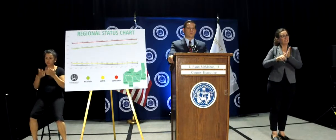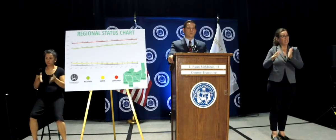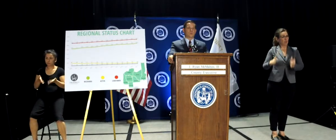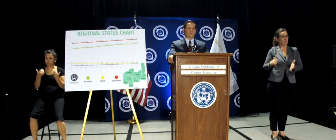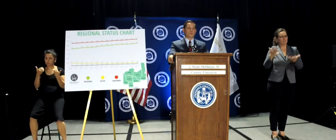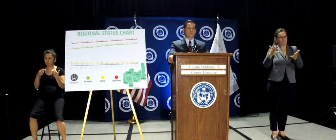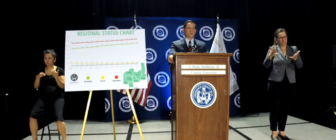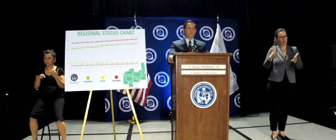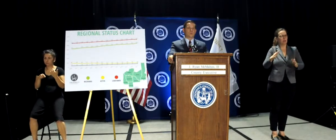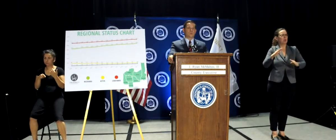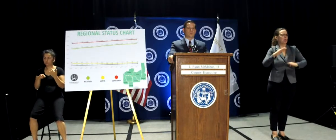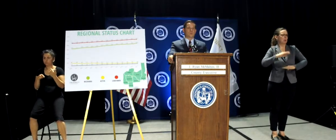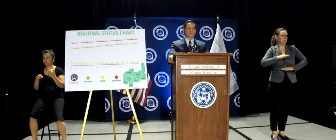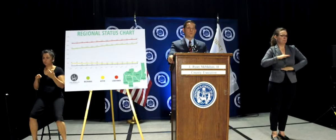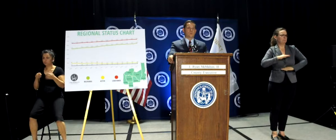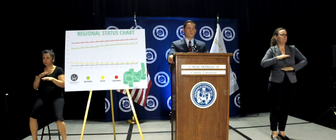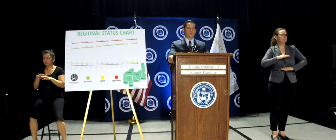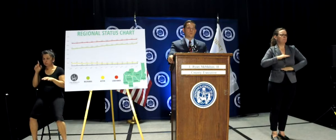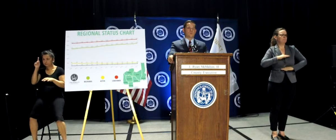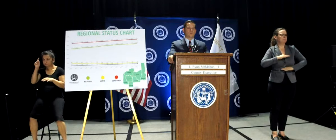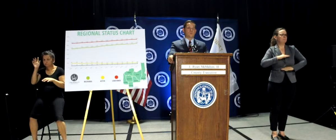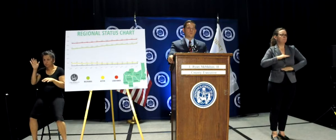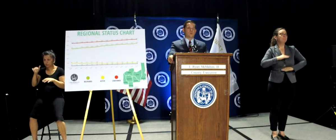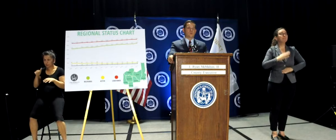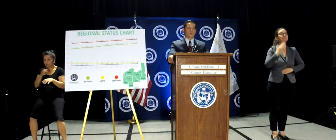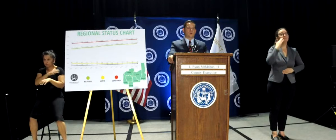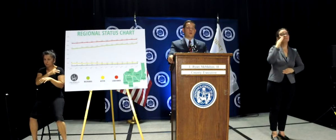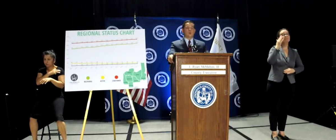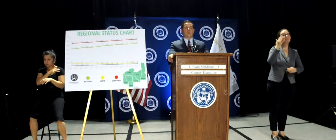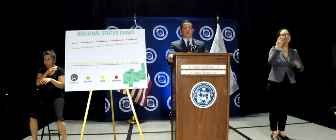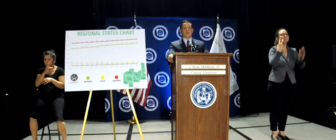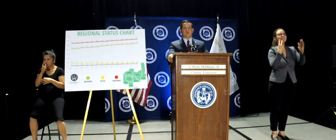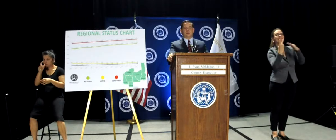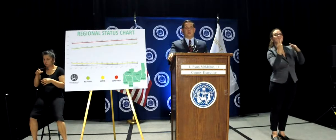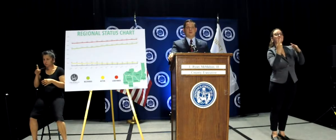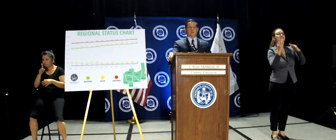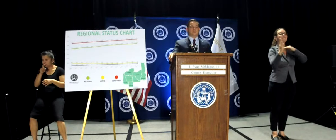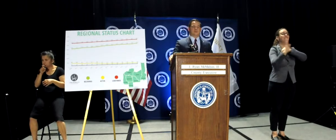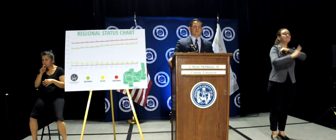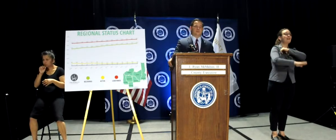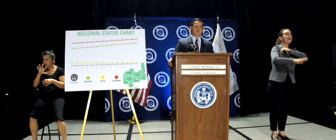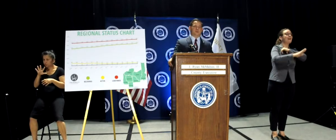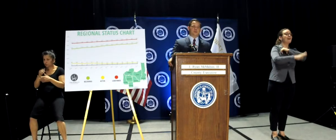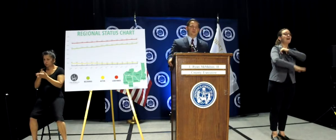with people having practices when they shouldn't? Well,